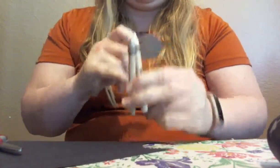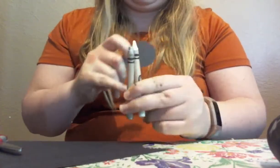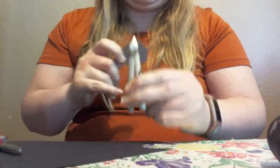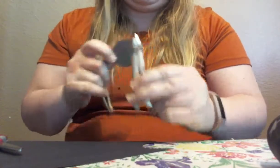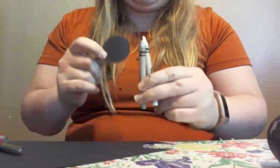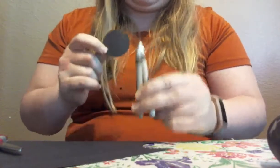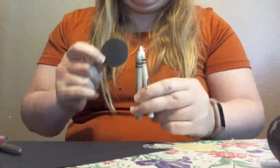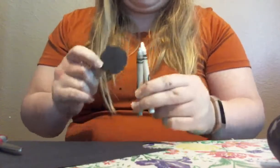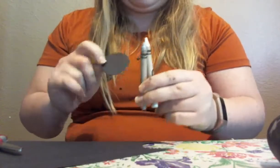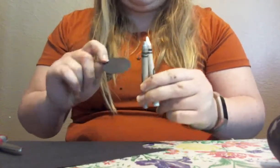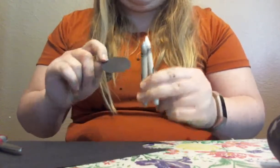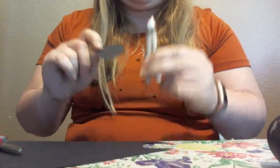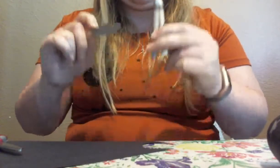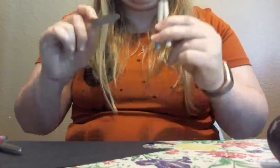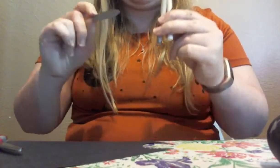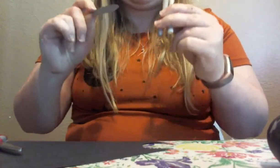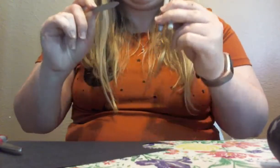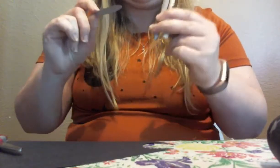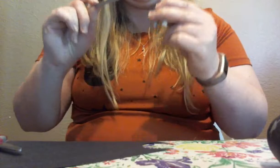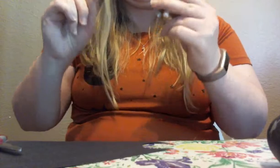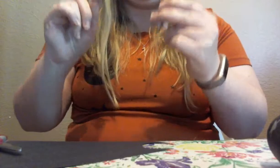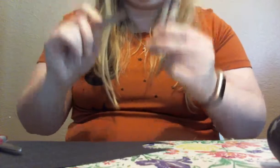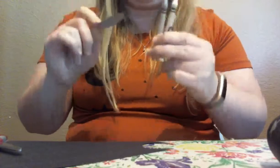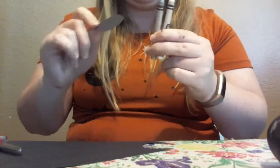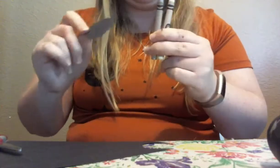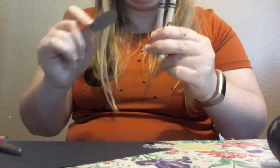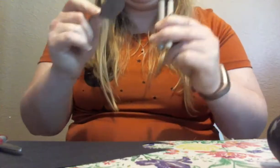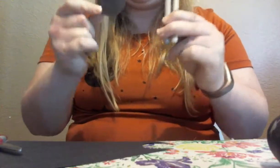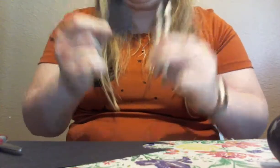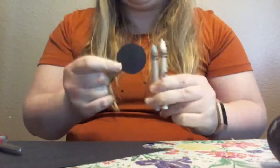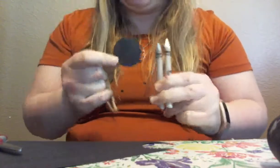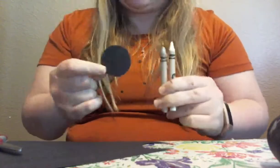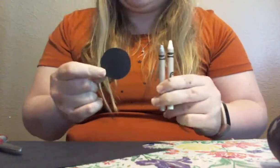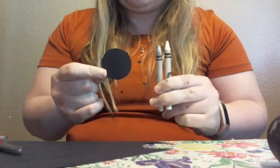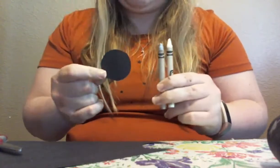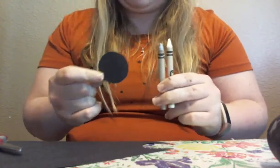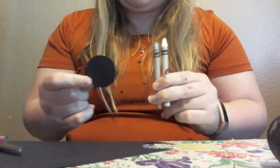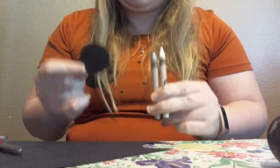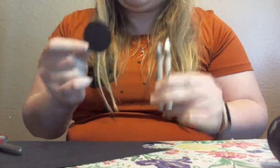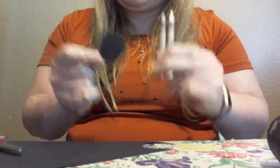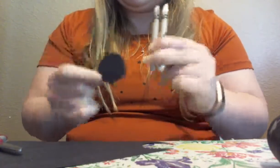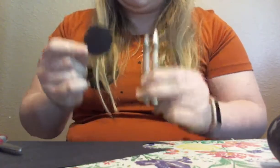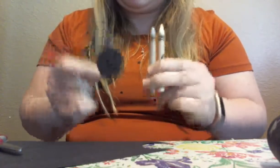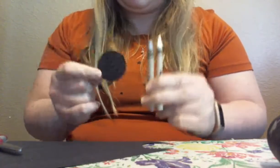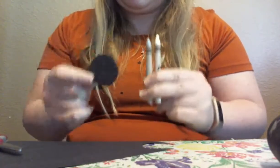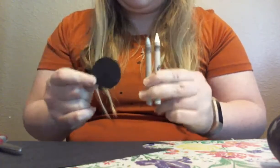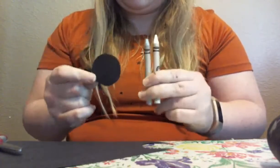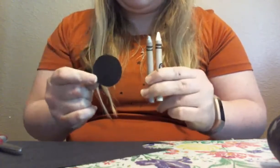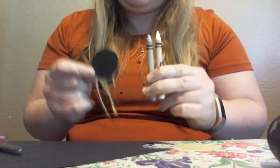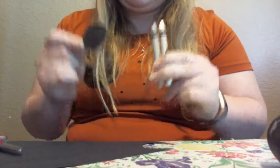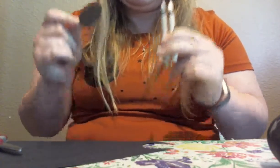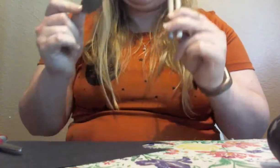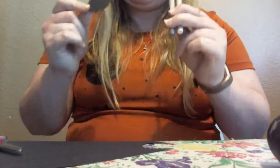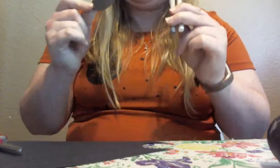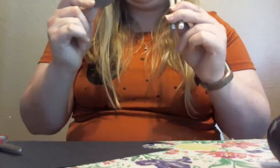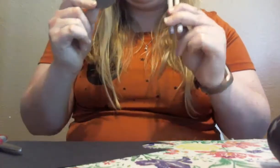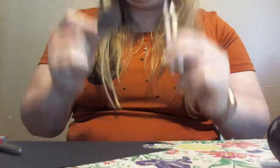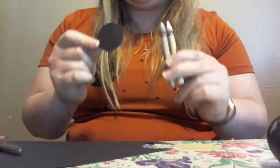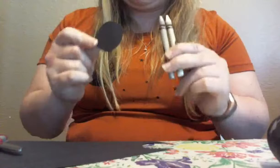and silver crayon. Unfortunately, this does not show up very well when you're looking into it, so it's really hard